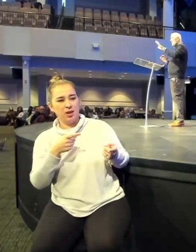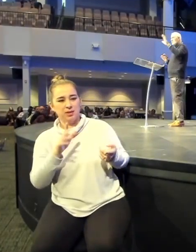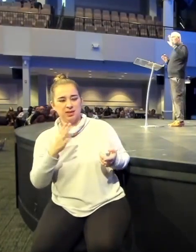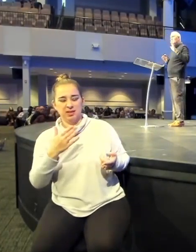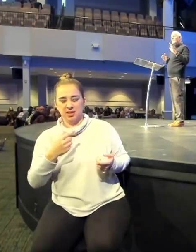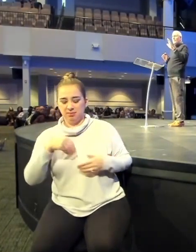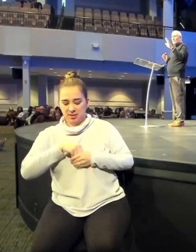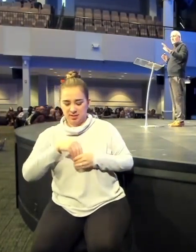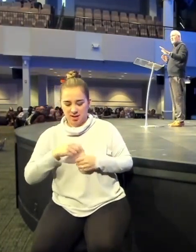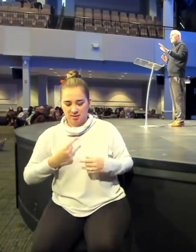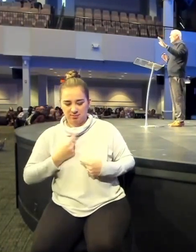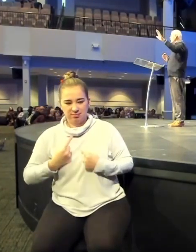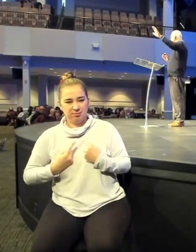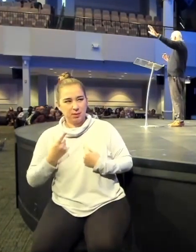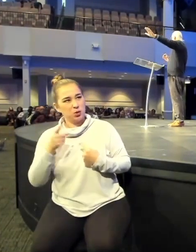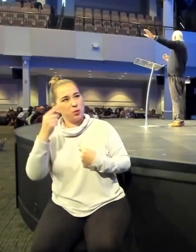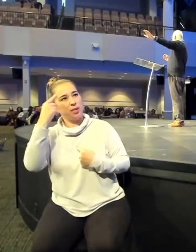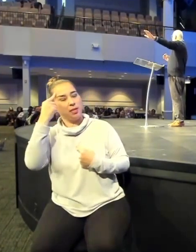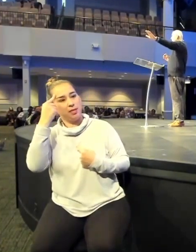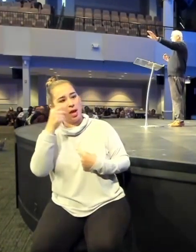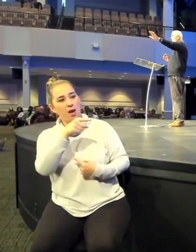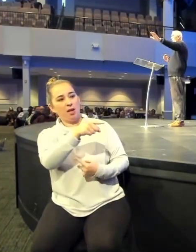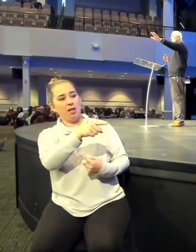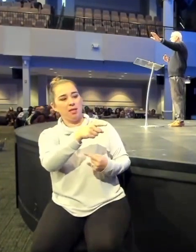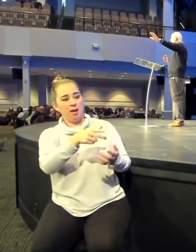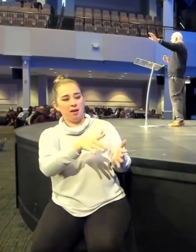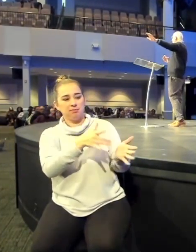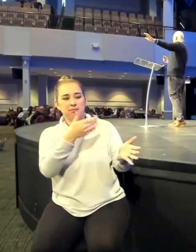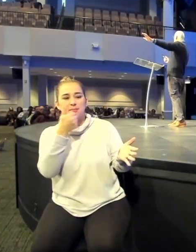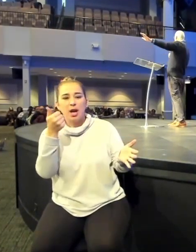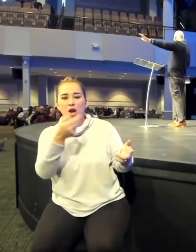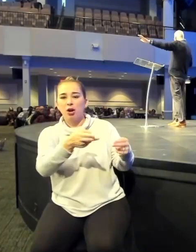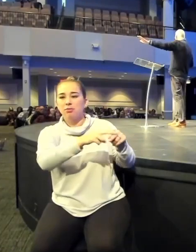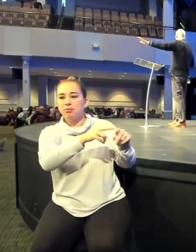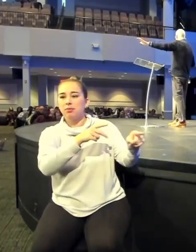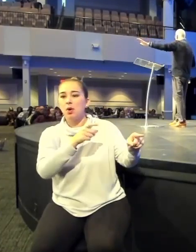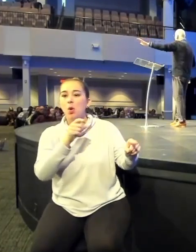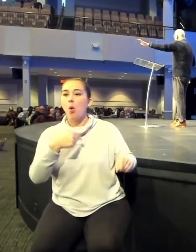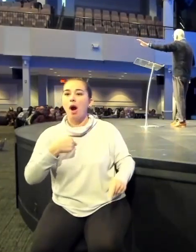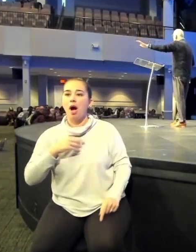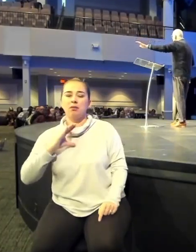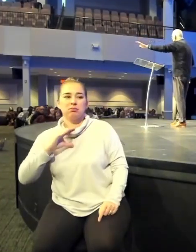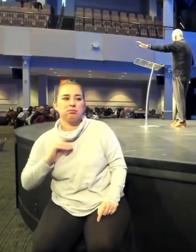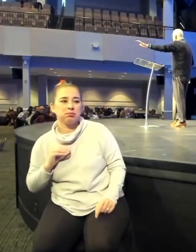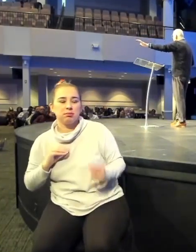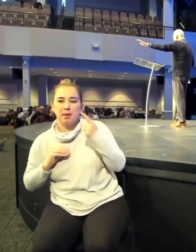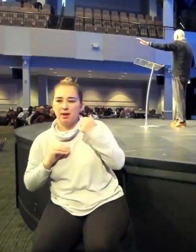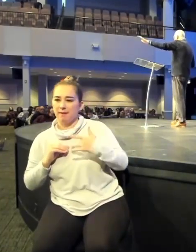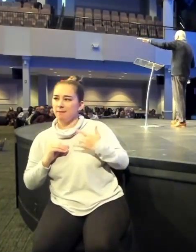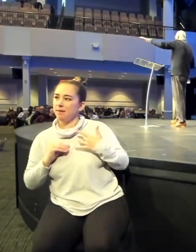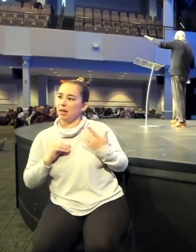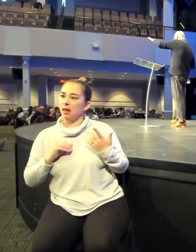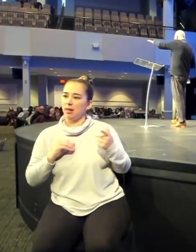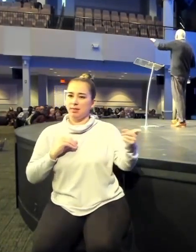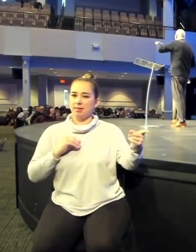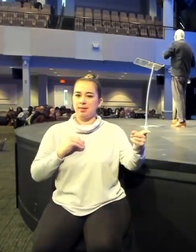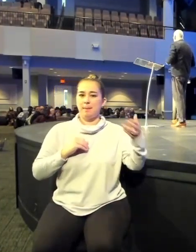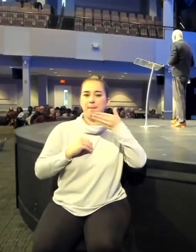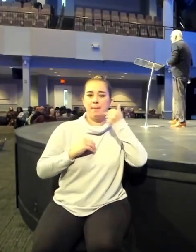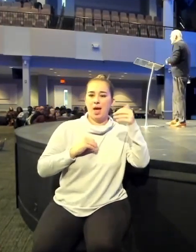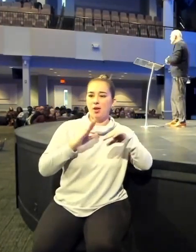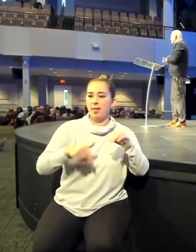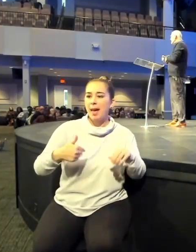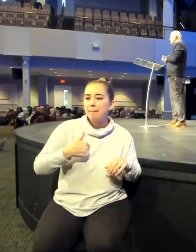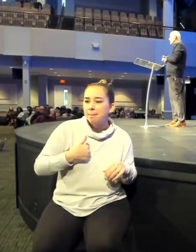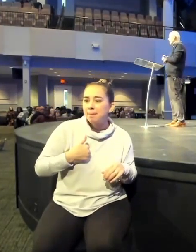in you because of what you perceive to be the advantages of someone else, or you begin to degrade yourself in some way because you feel like someone has it better than you do.